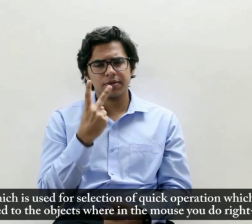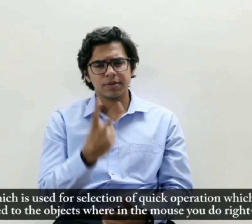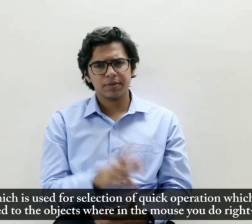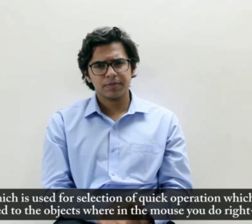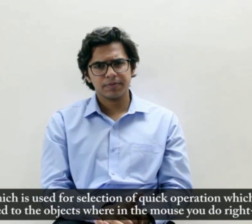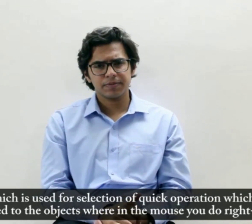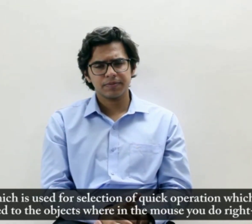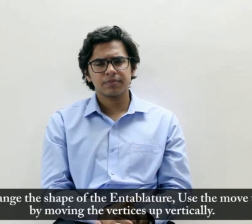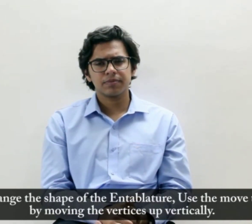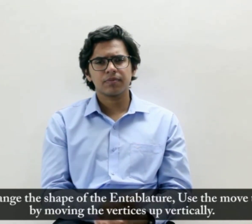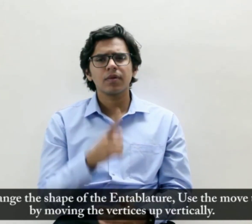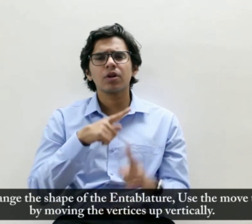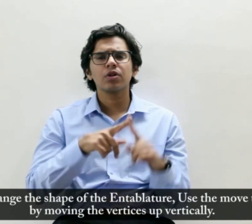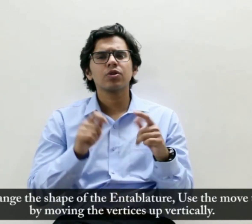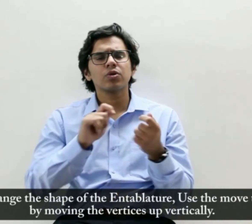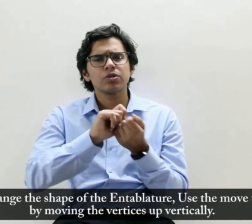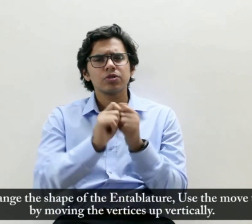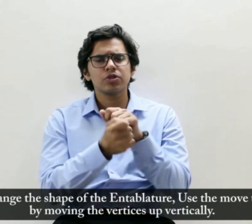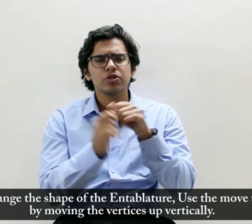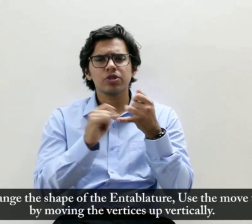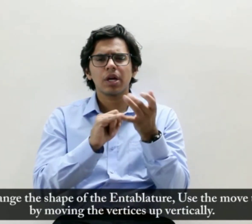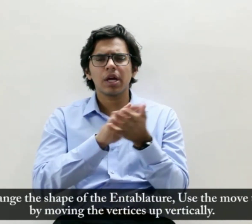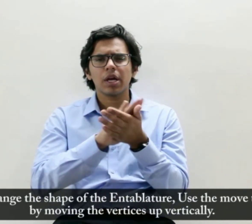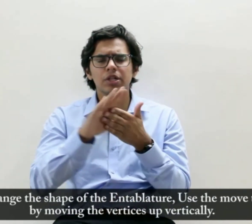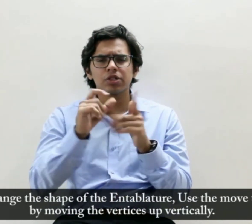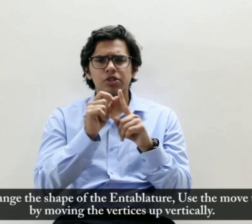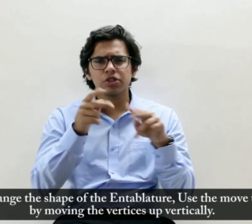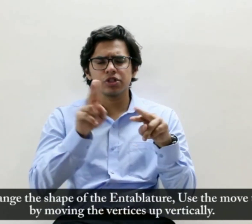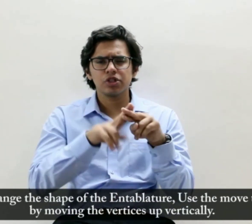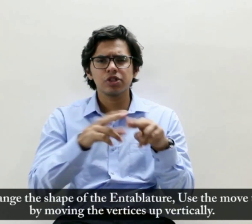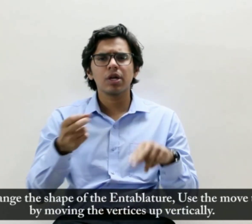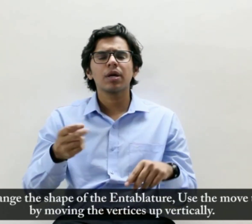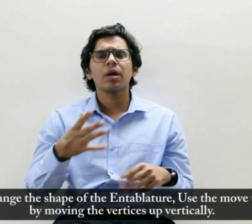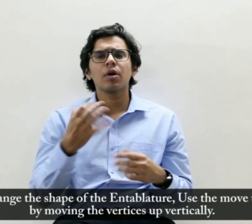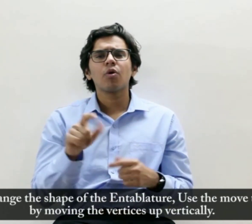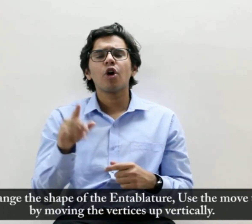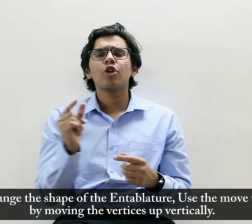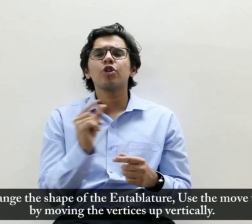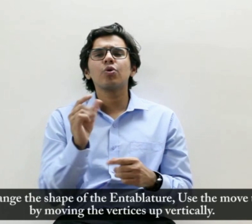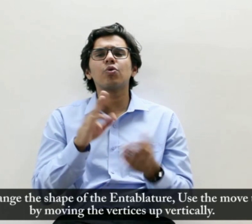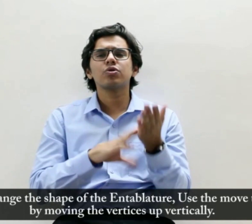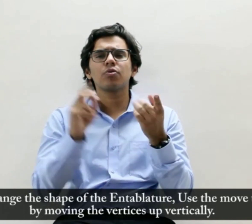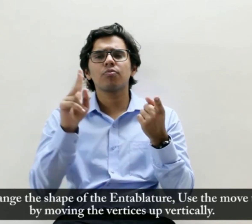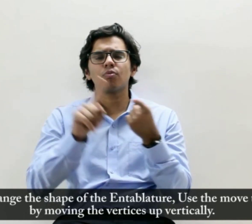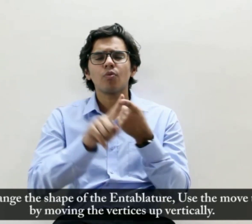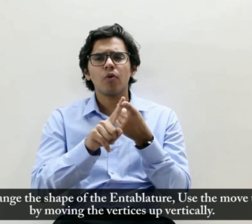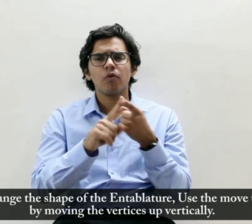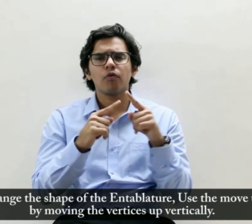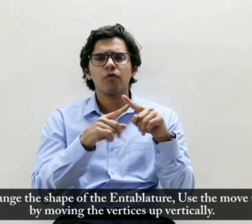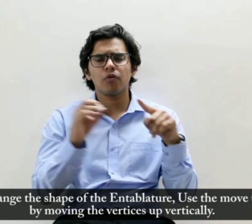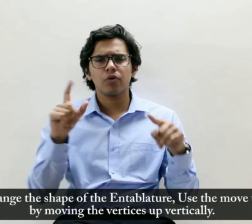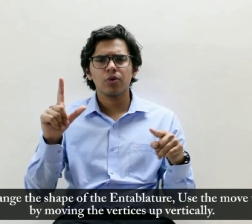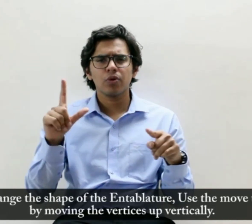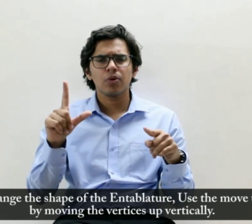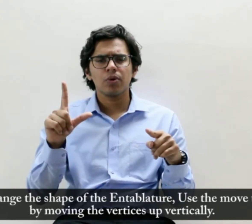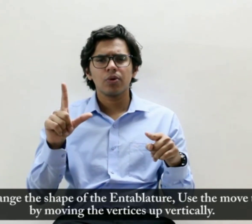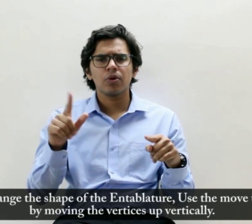click. To change the shape of entablature, use the move tool by moving